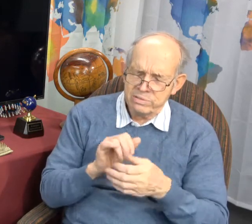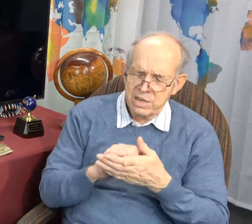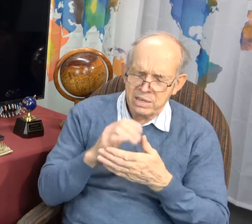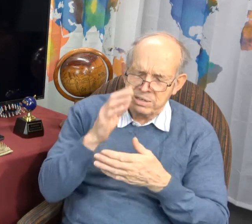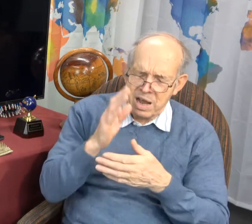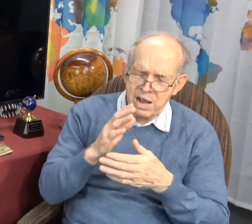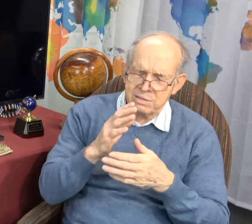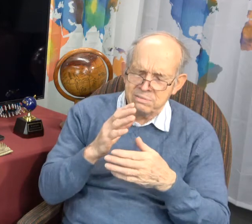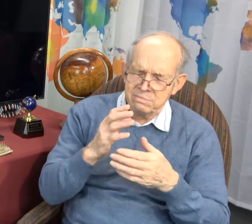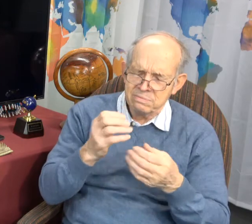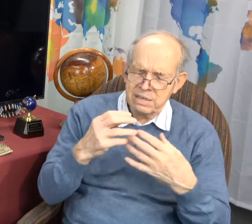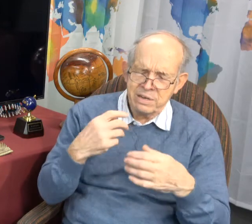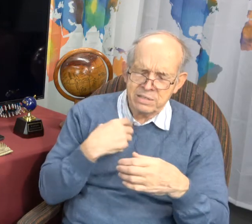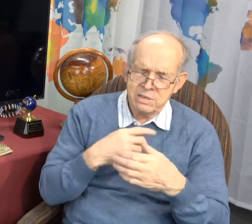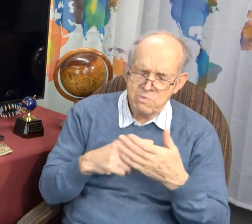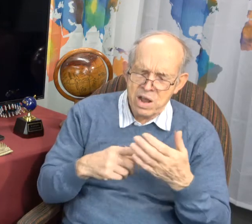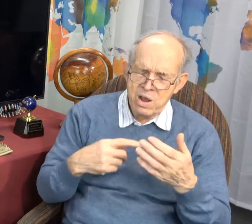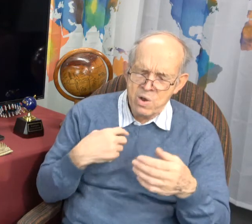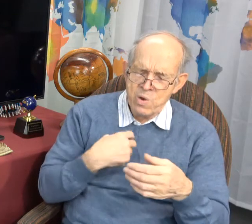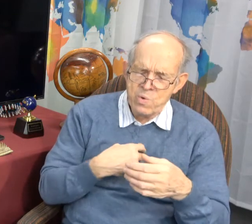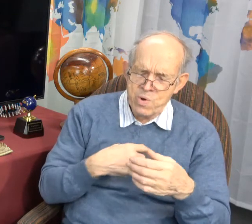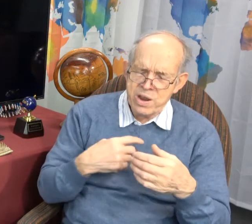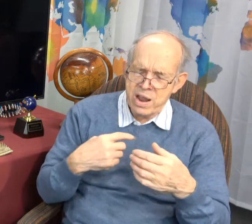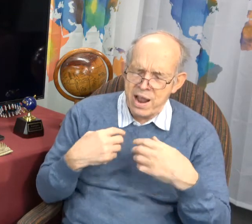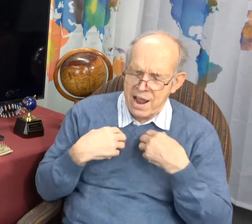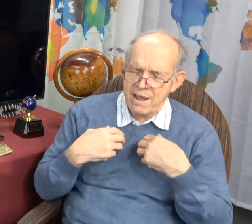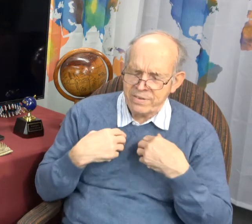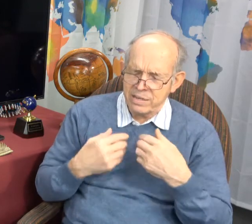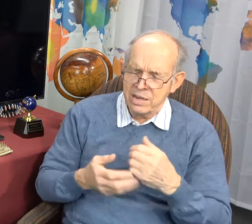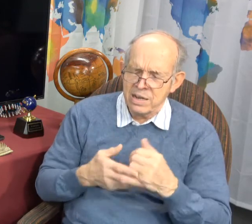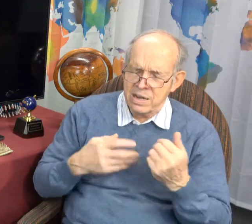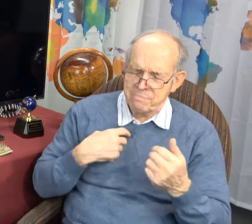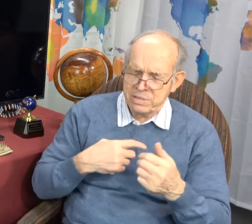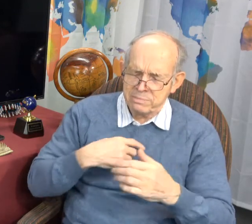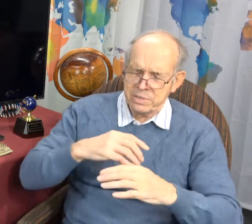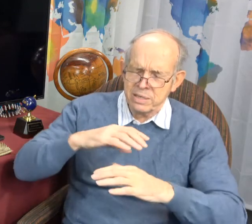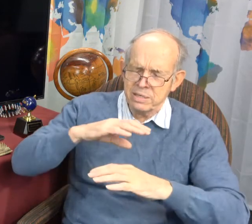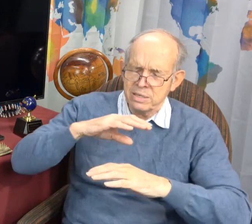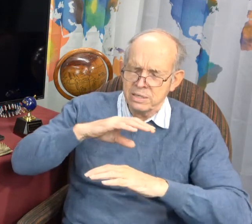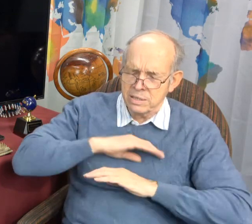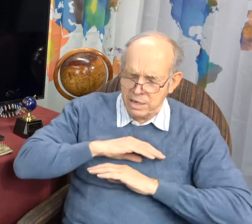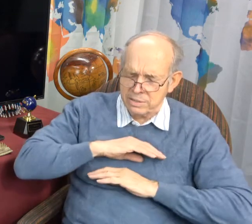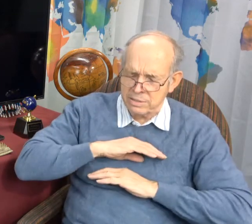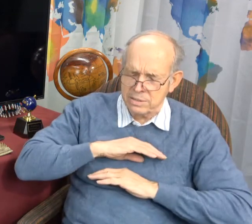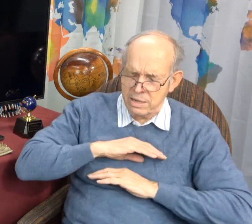that God give us what we have. Help us be patient.